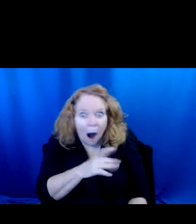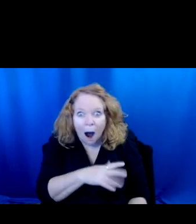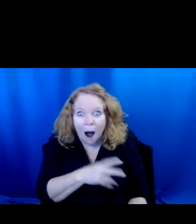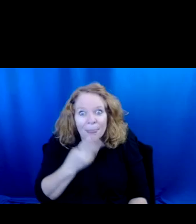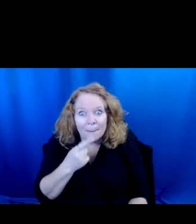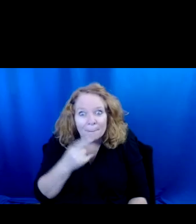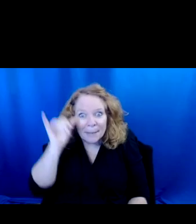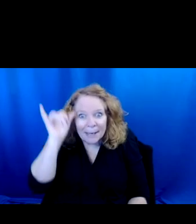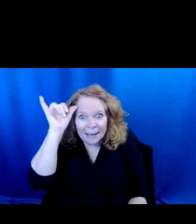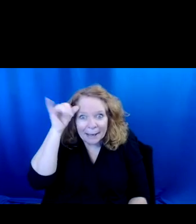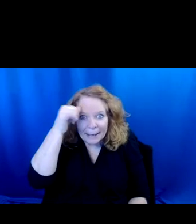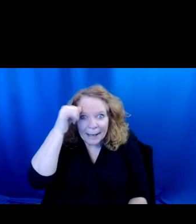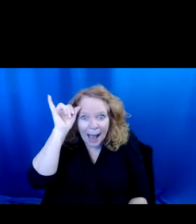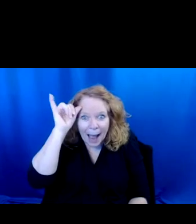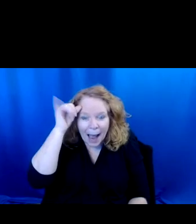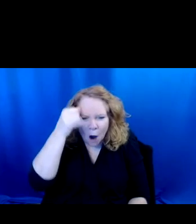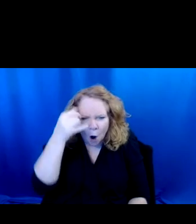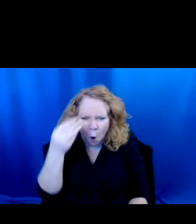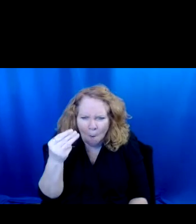cow. Moo,